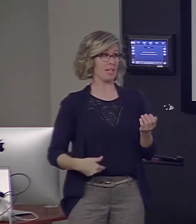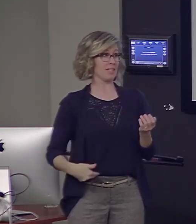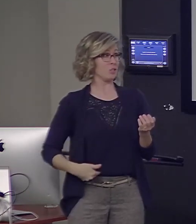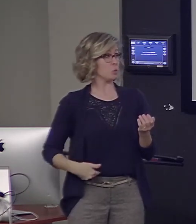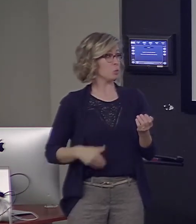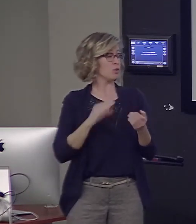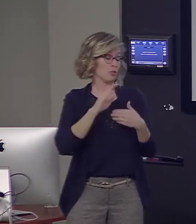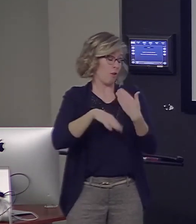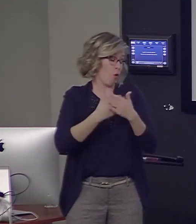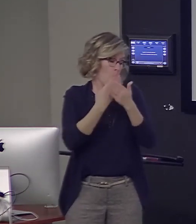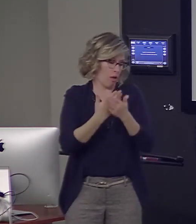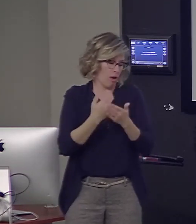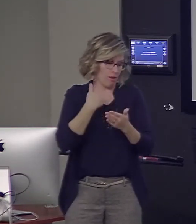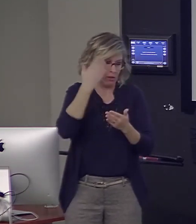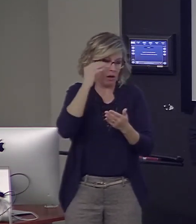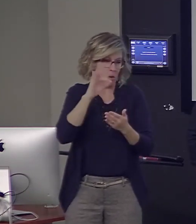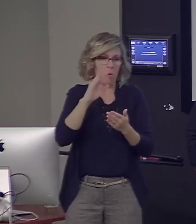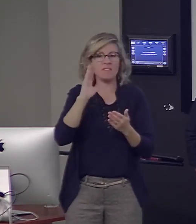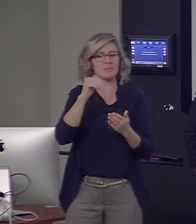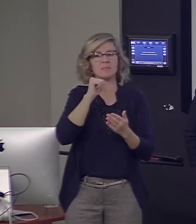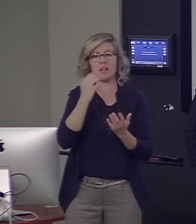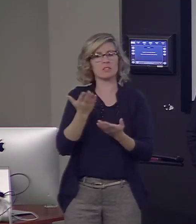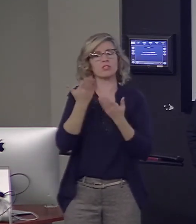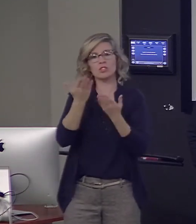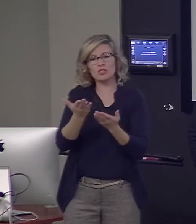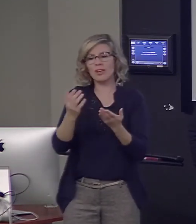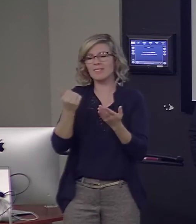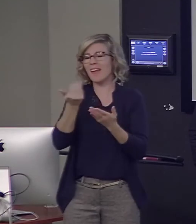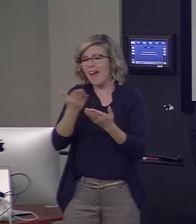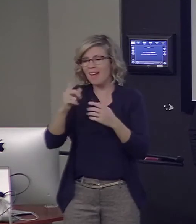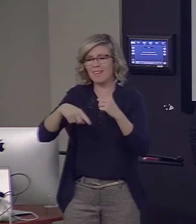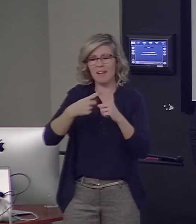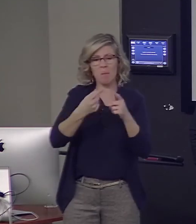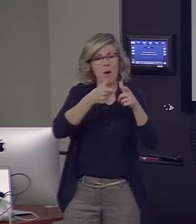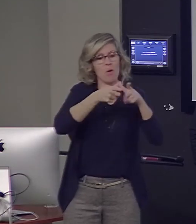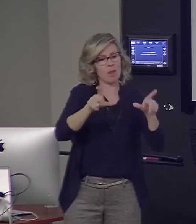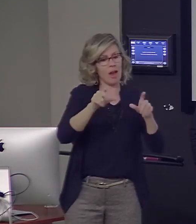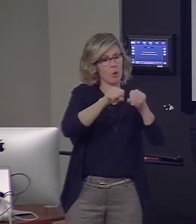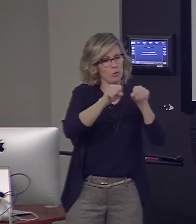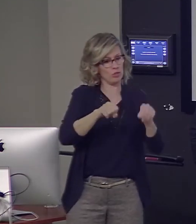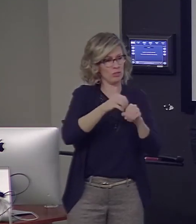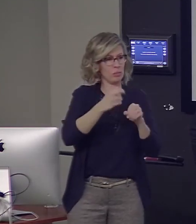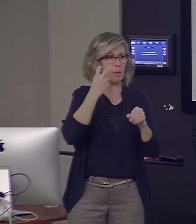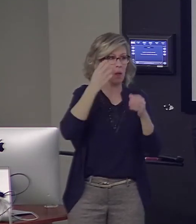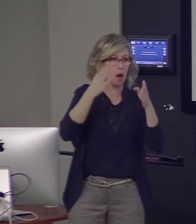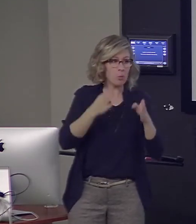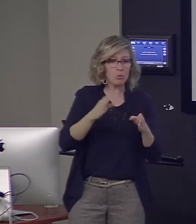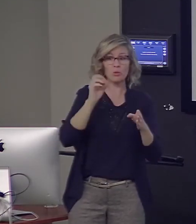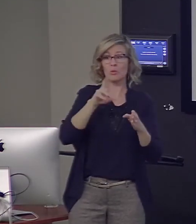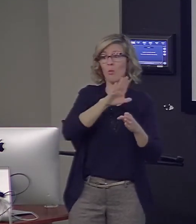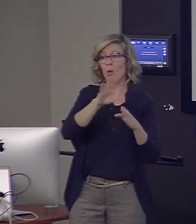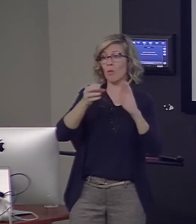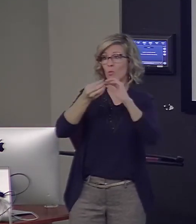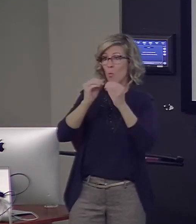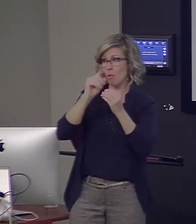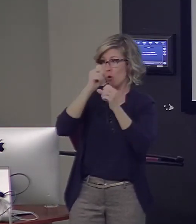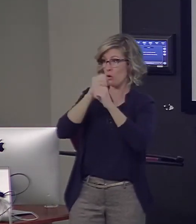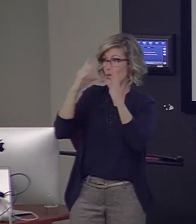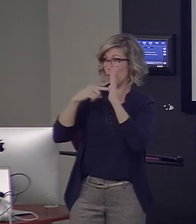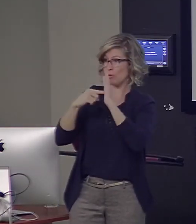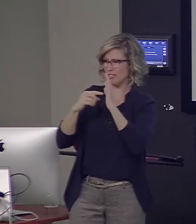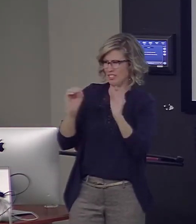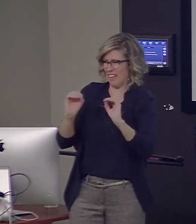all the evidence that I know of doesn't suggest that there's anything about the language system of a blind person or their numerical representations that's